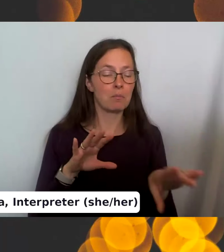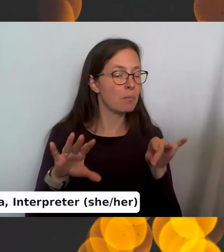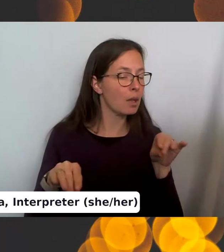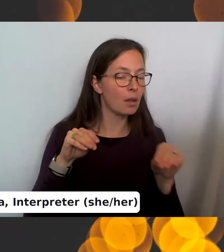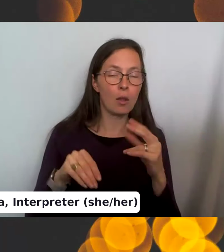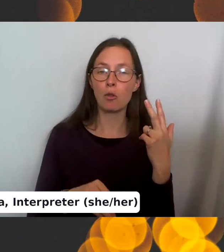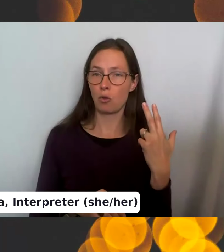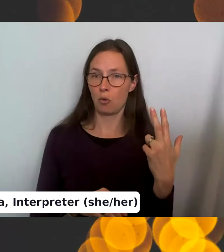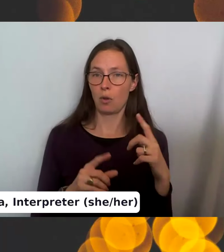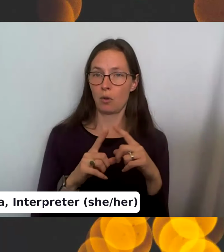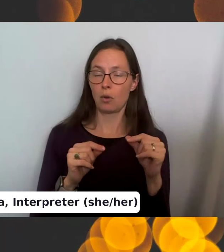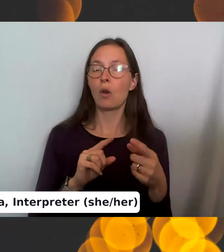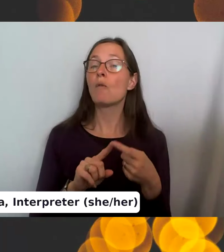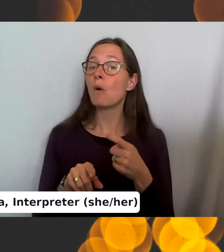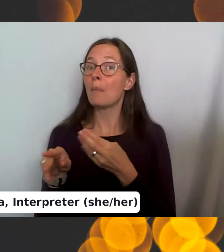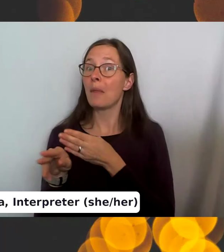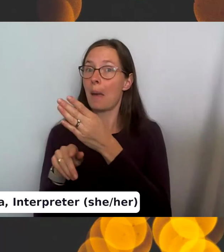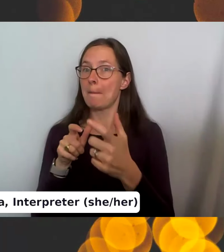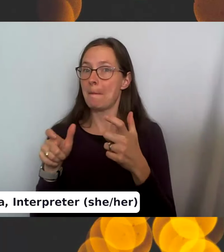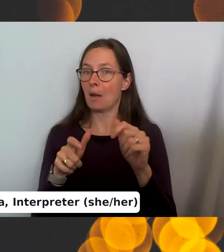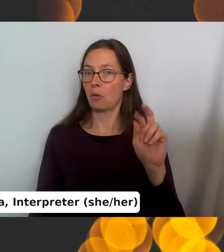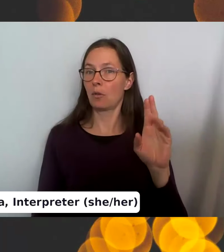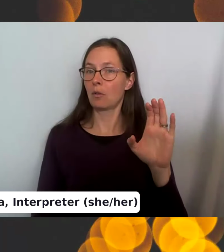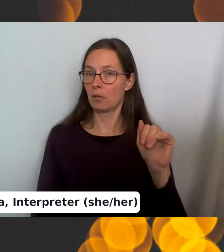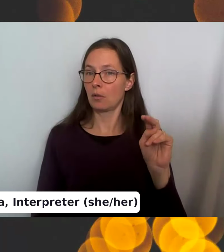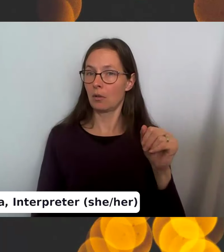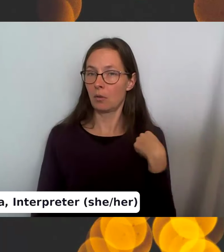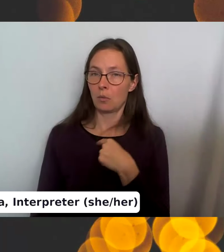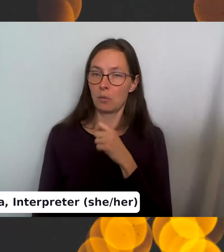from the major arcana to explore.